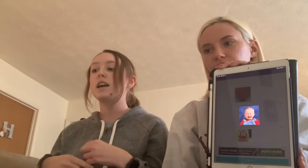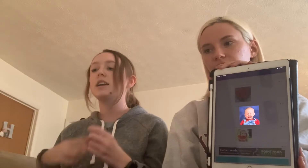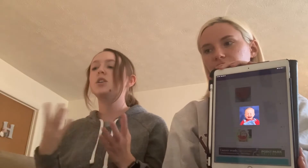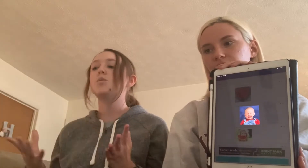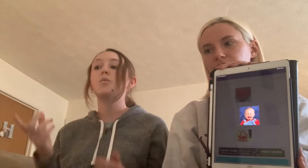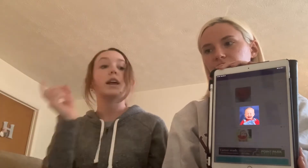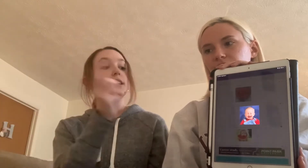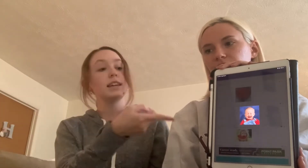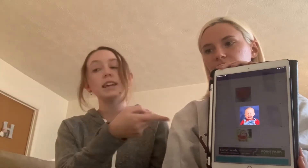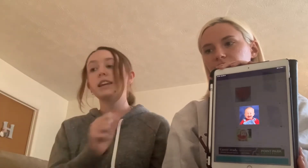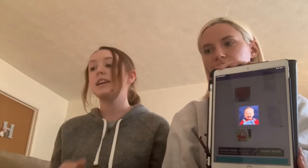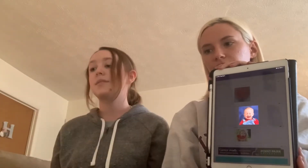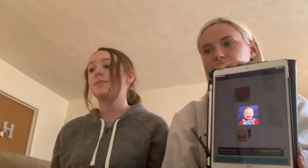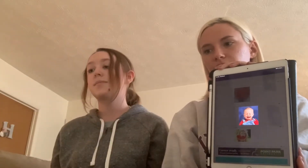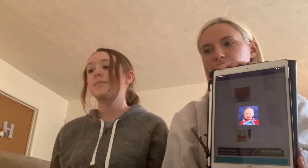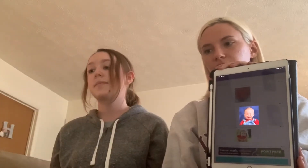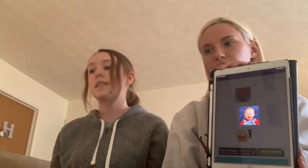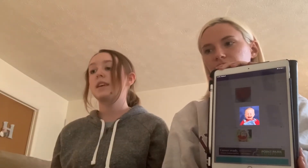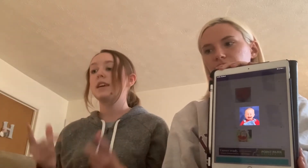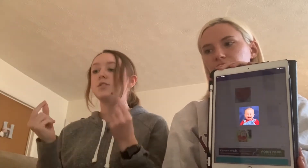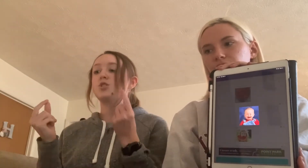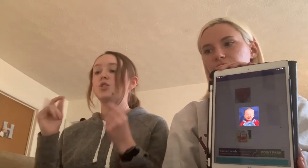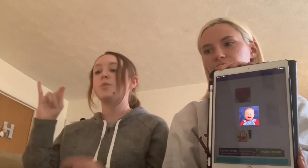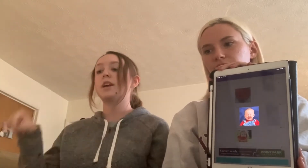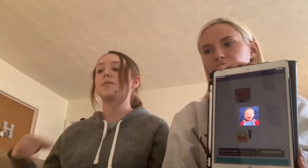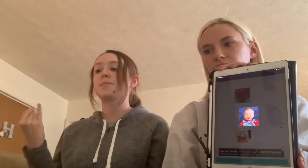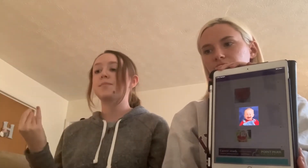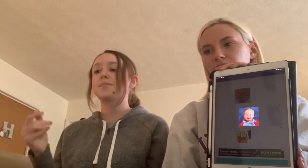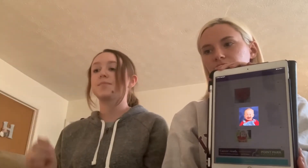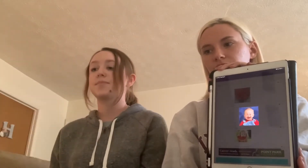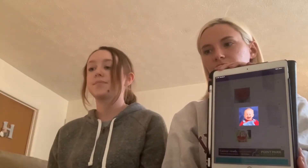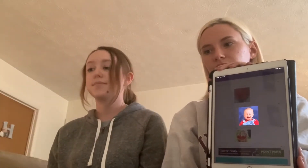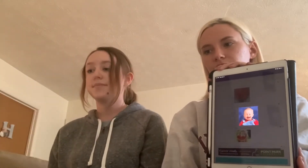Sign what he is doing.